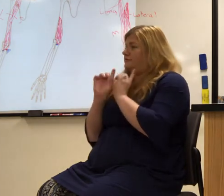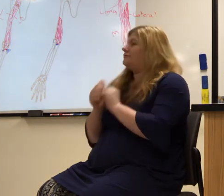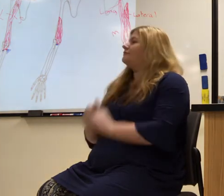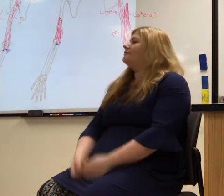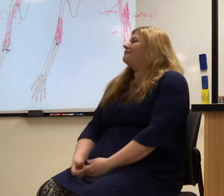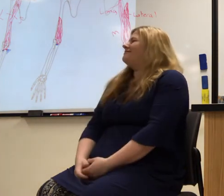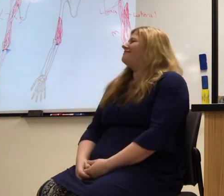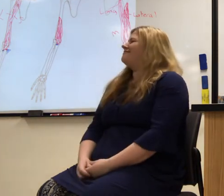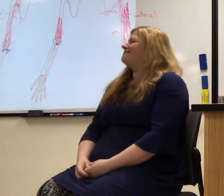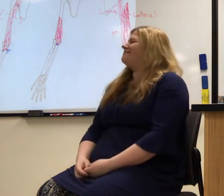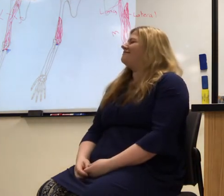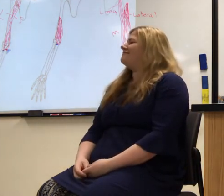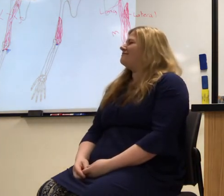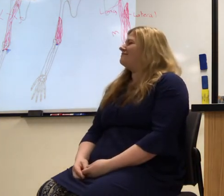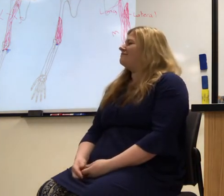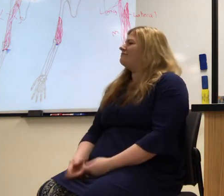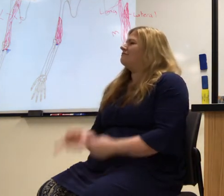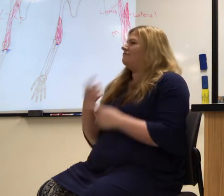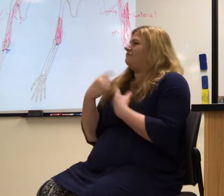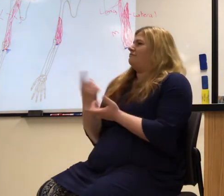We talked about